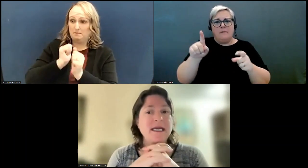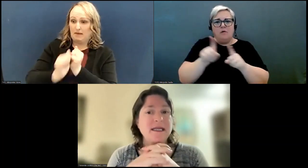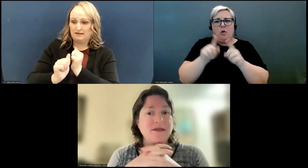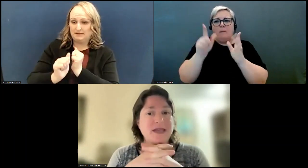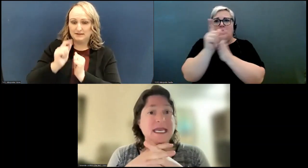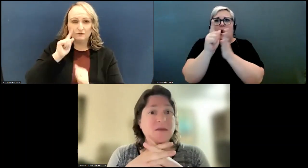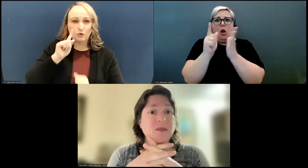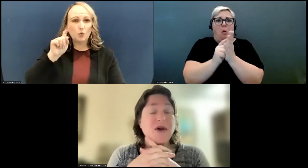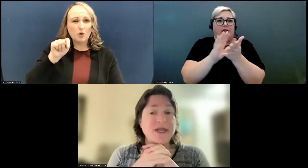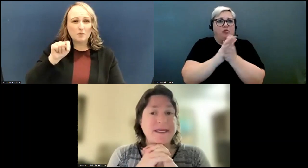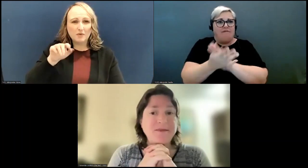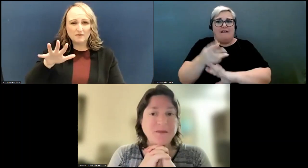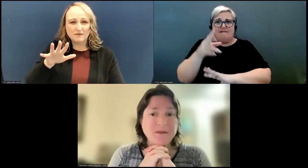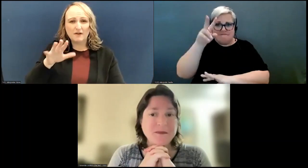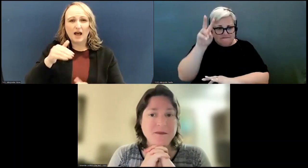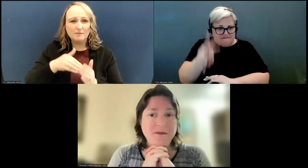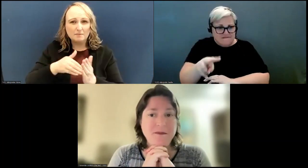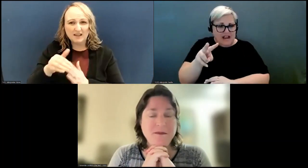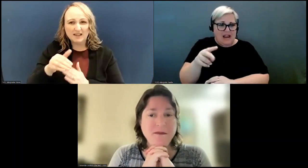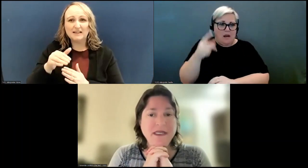Canadians living in poverty.